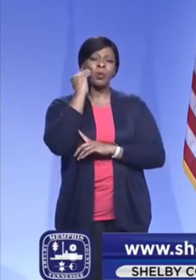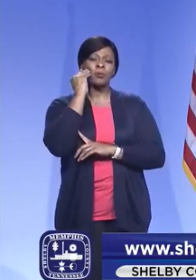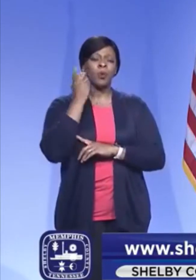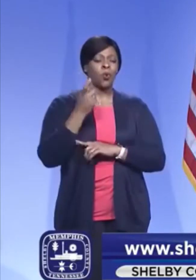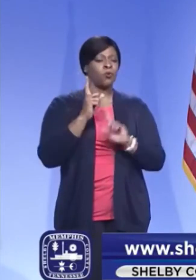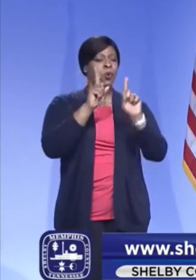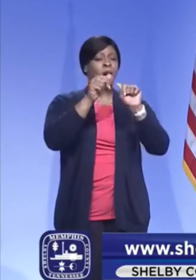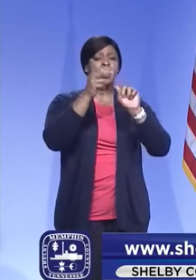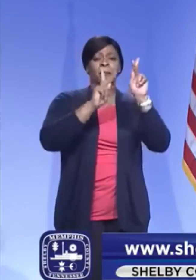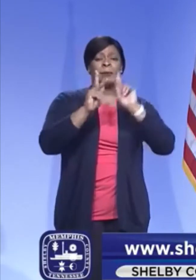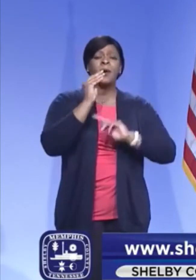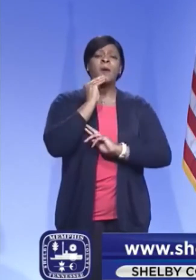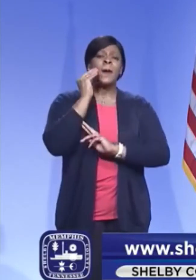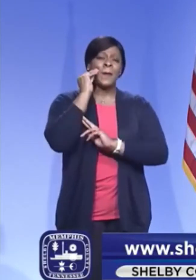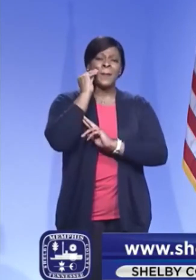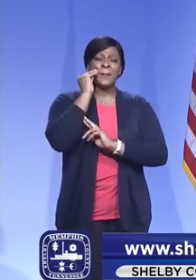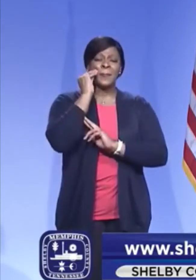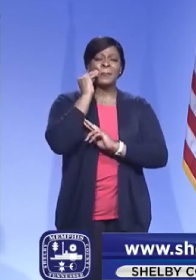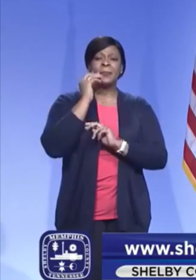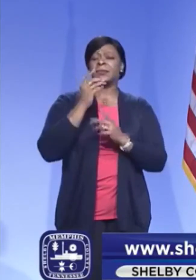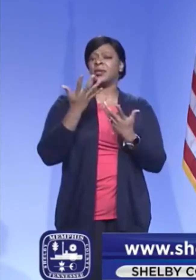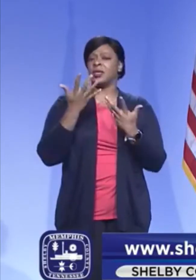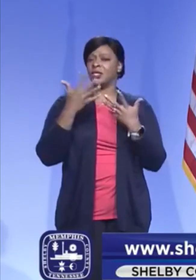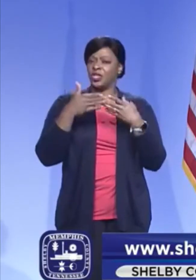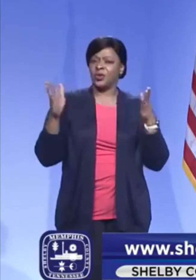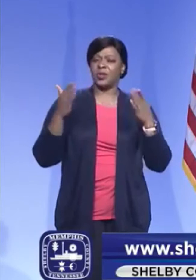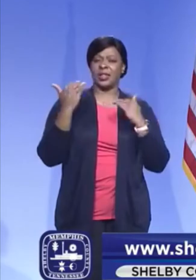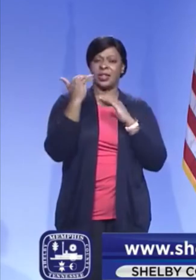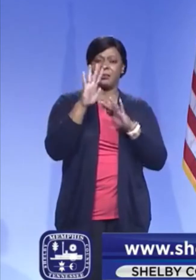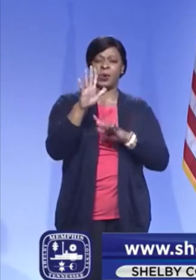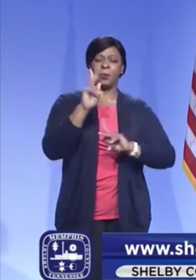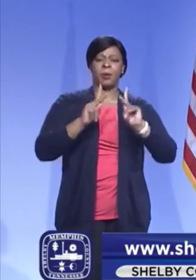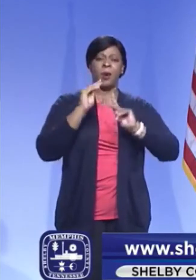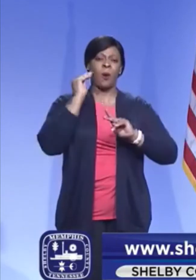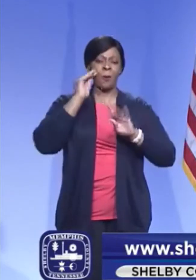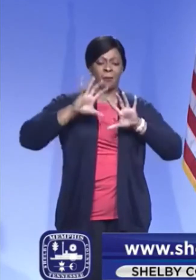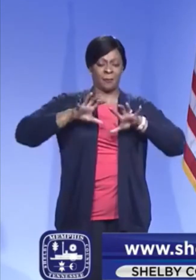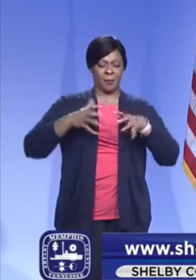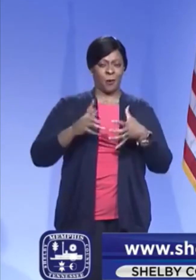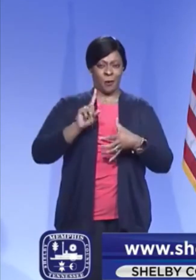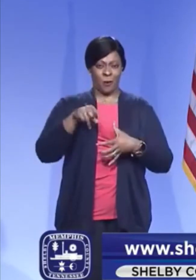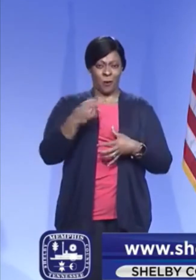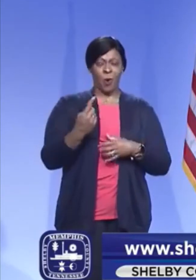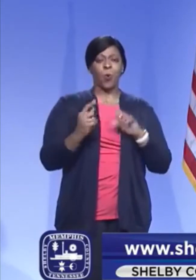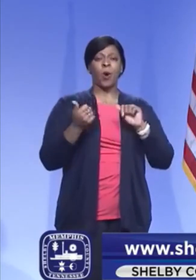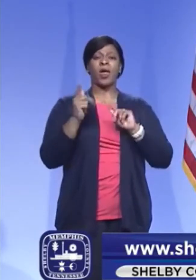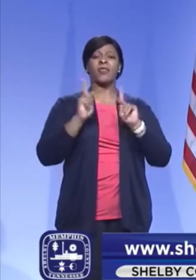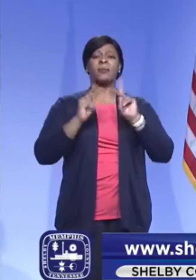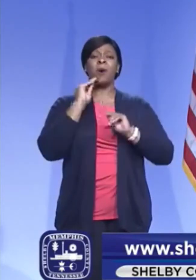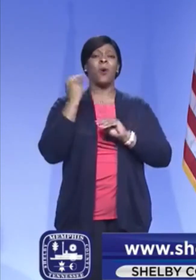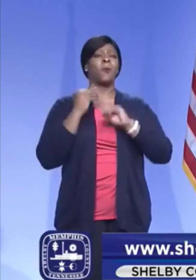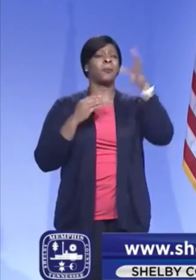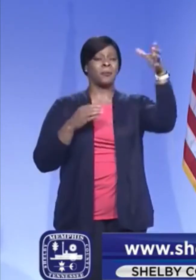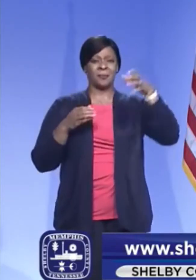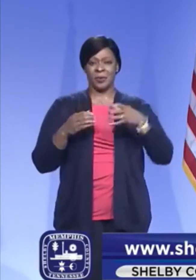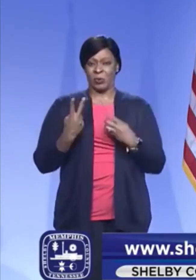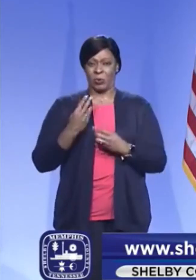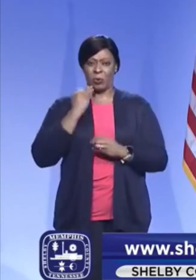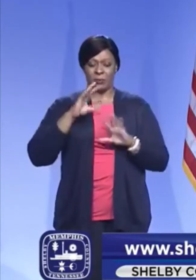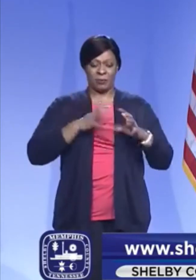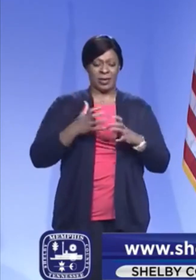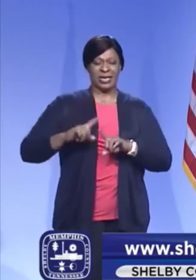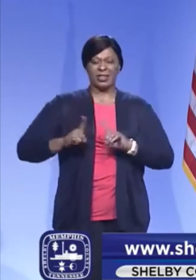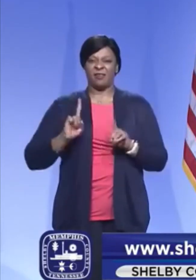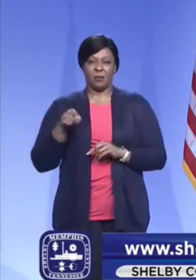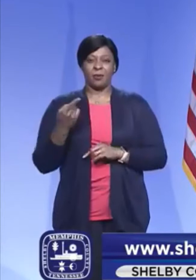to someone else's home, generally you want to limit it to your household and perhaps one other household. So that does change our